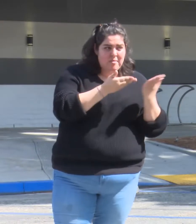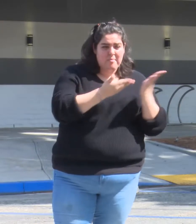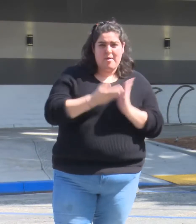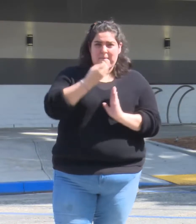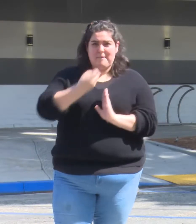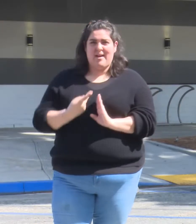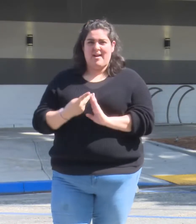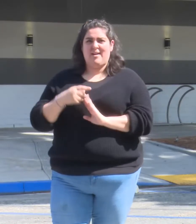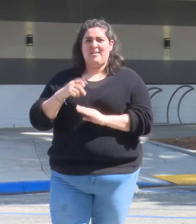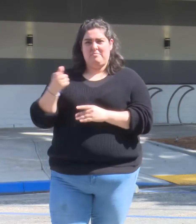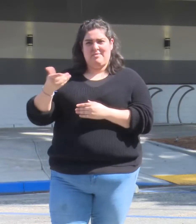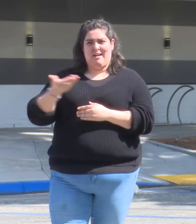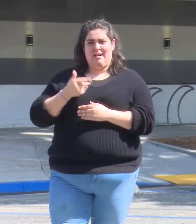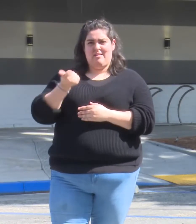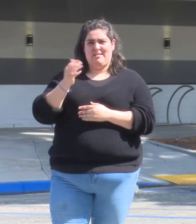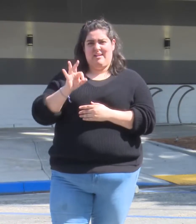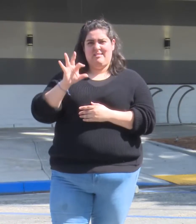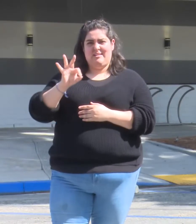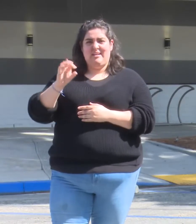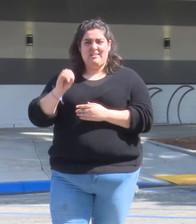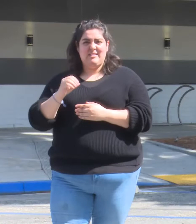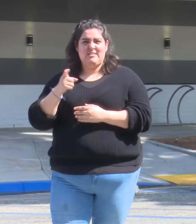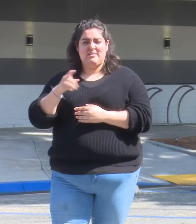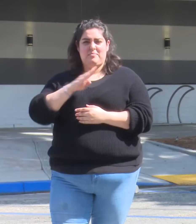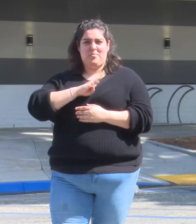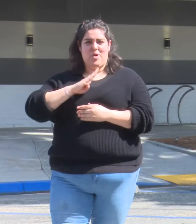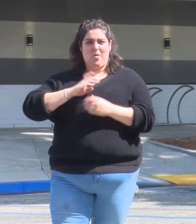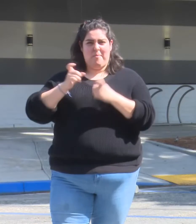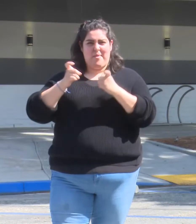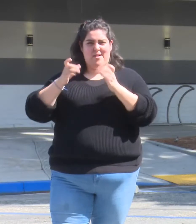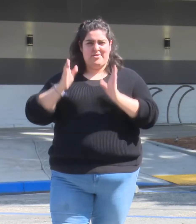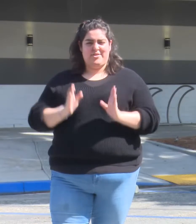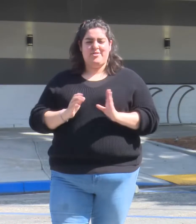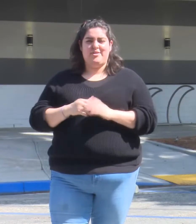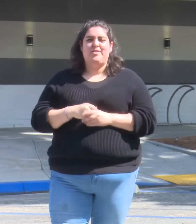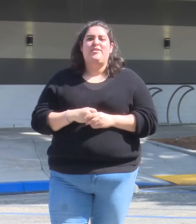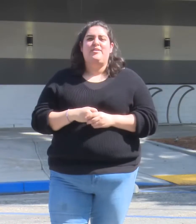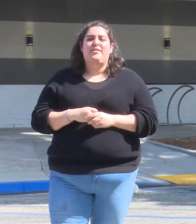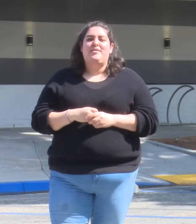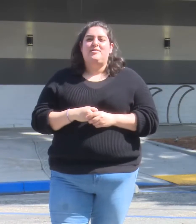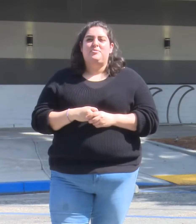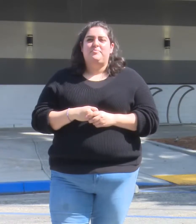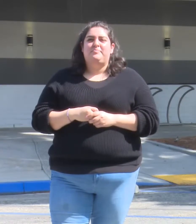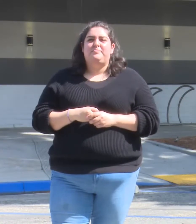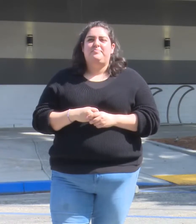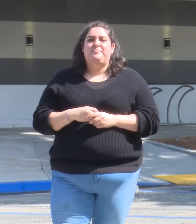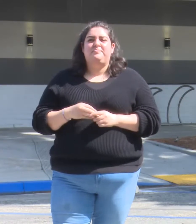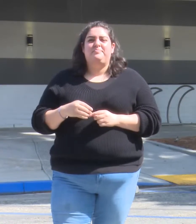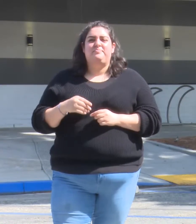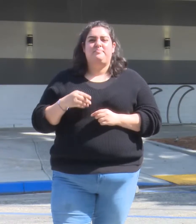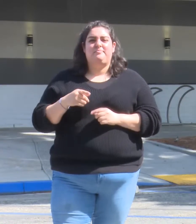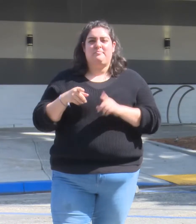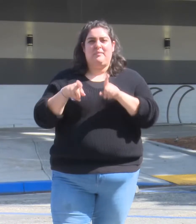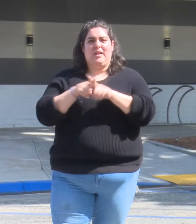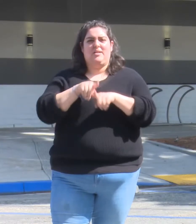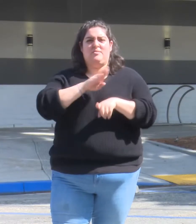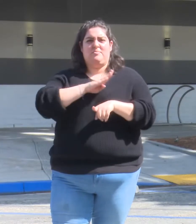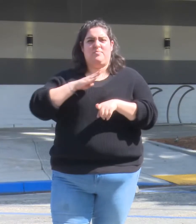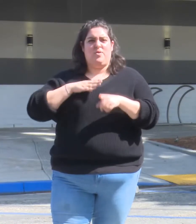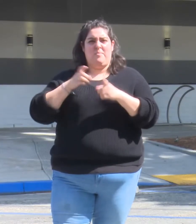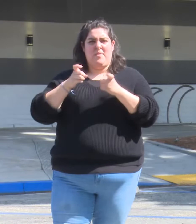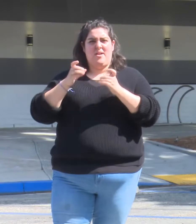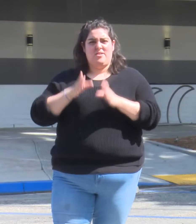hired in 1990 as a bureau manager. As a bureau manager, he was over the tobacco